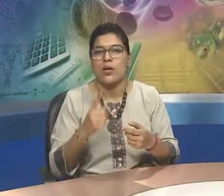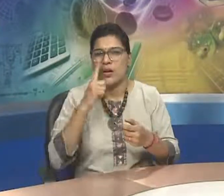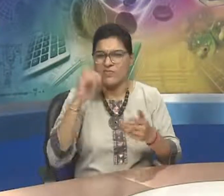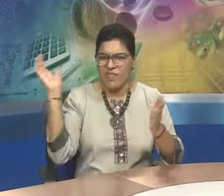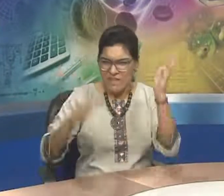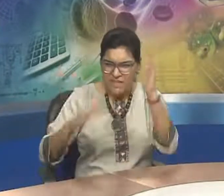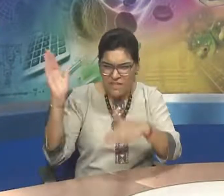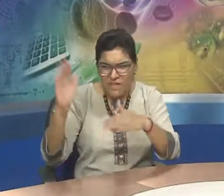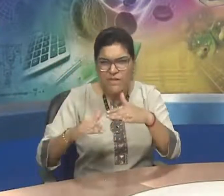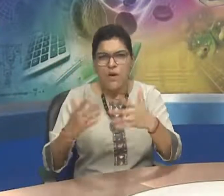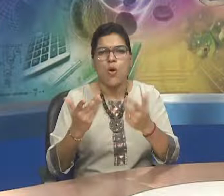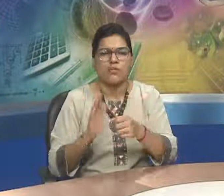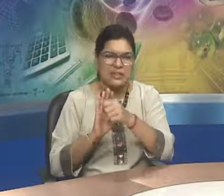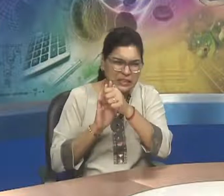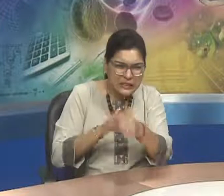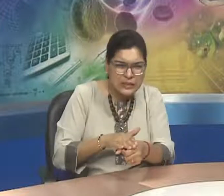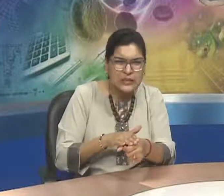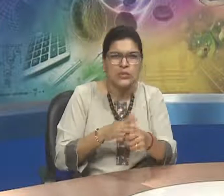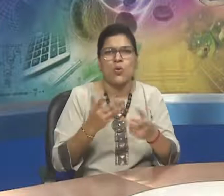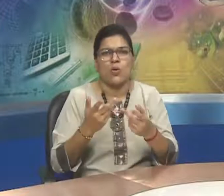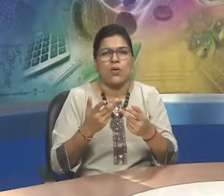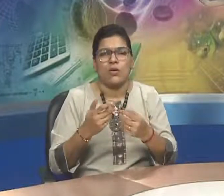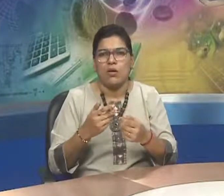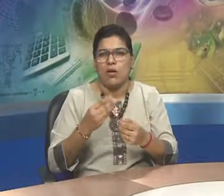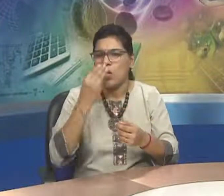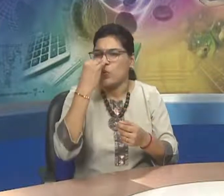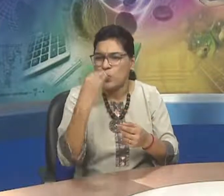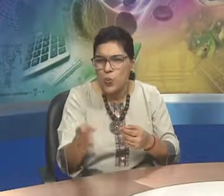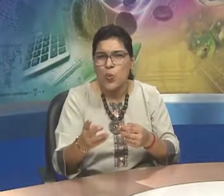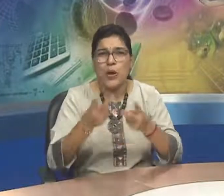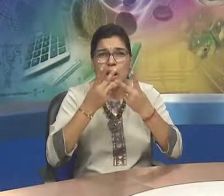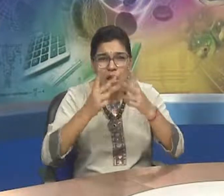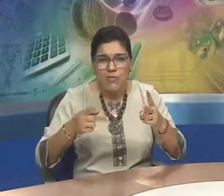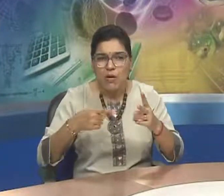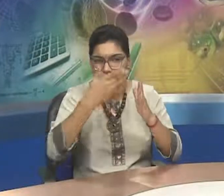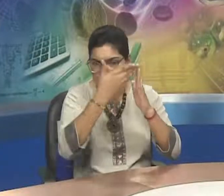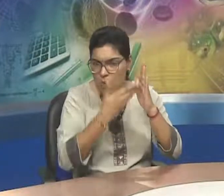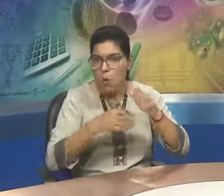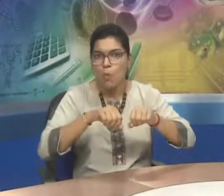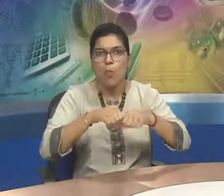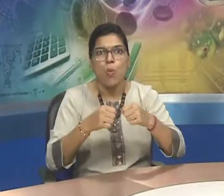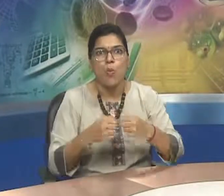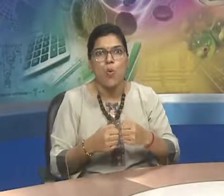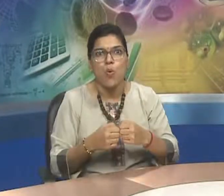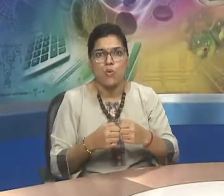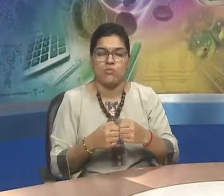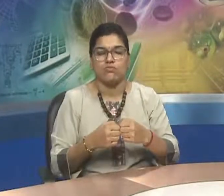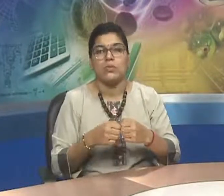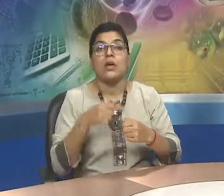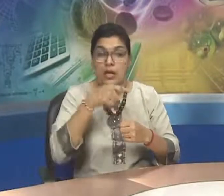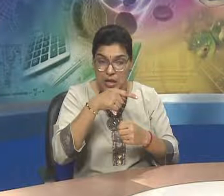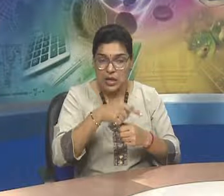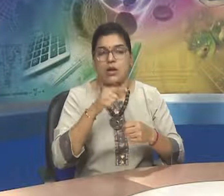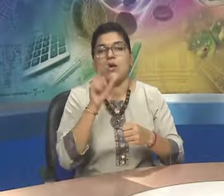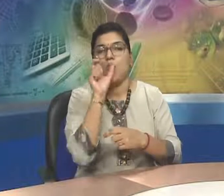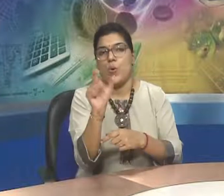a law. But there are some cases that the person does not follow the